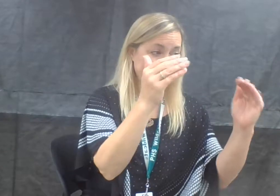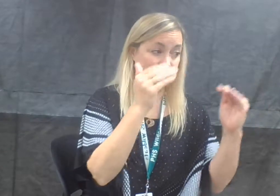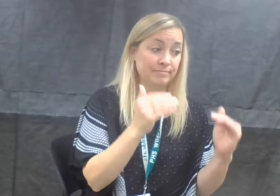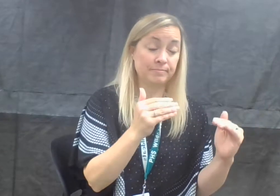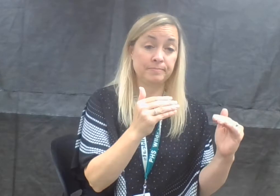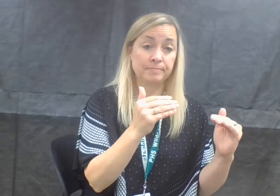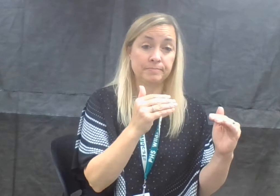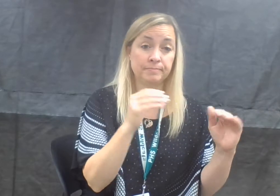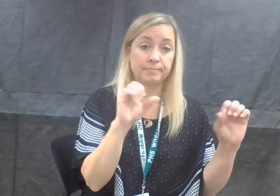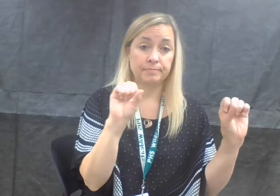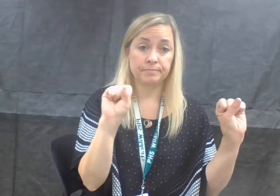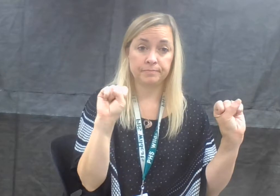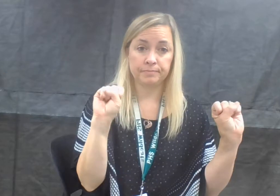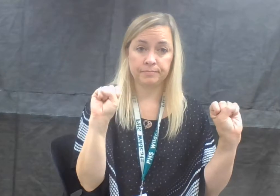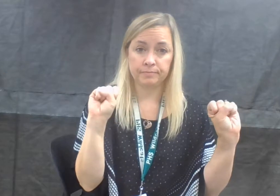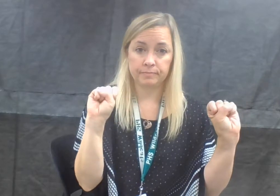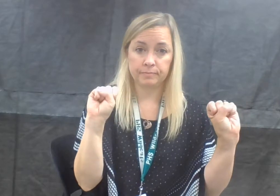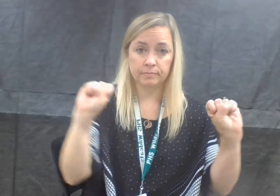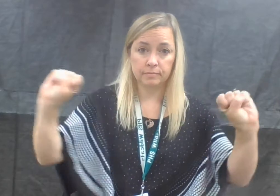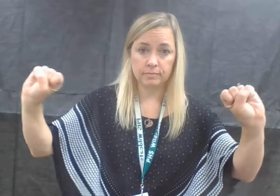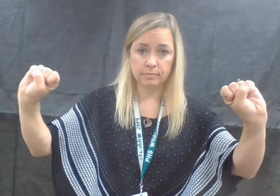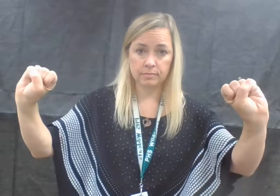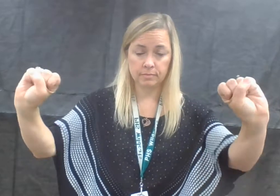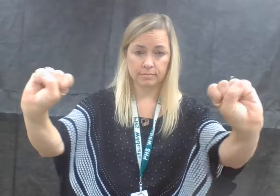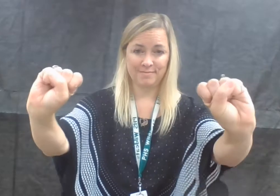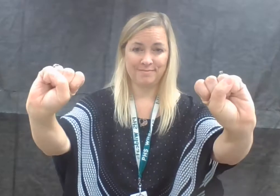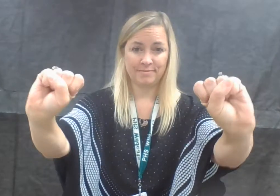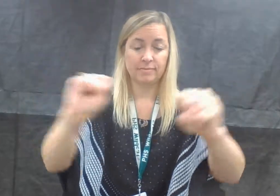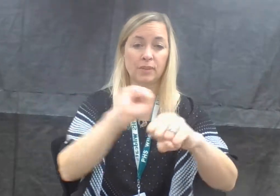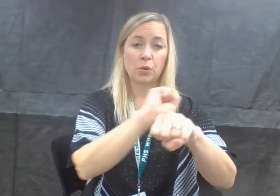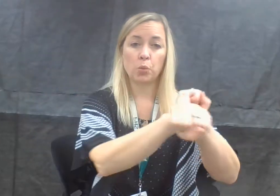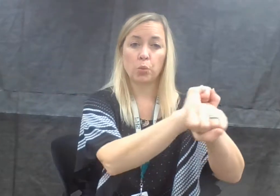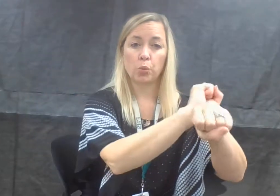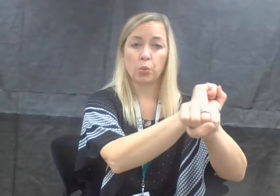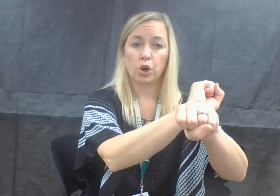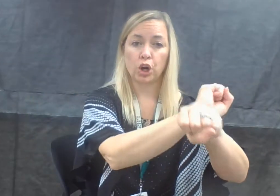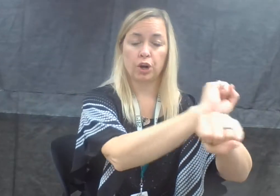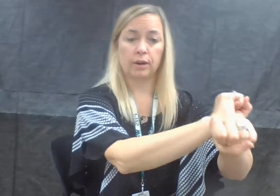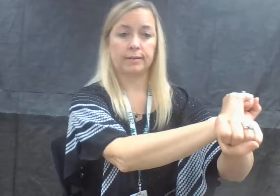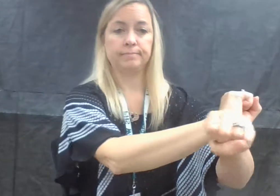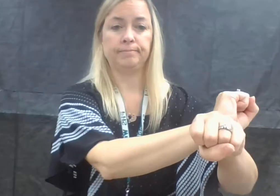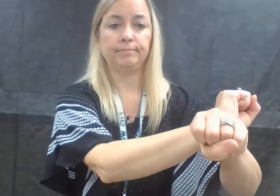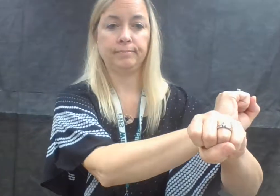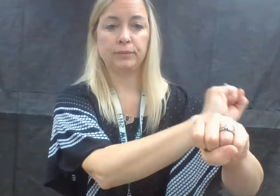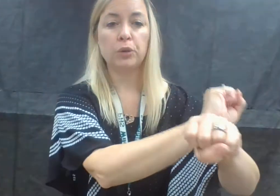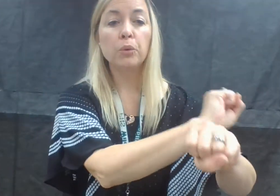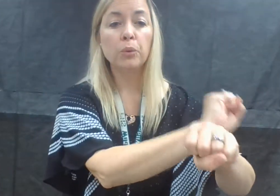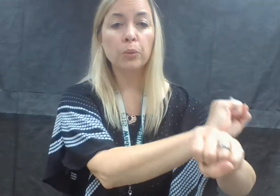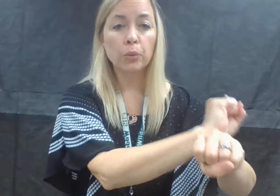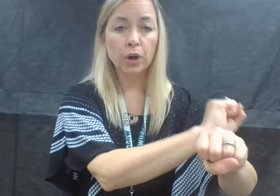They are very tired. They are very tired. They are very tired.